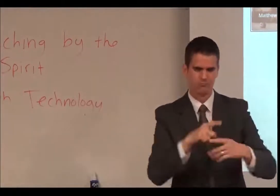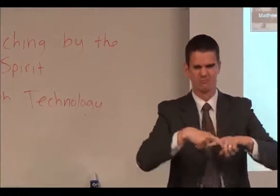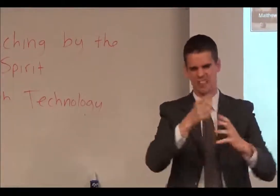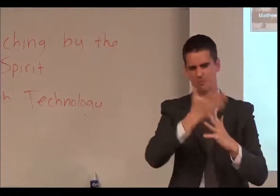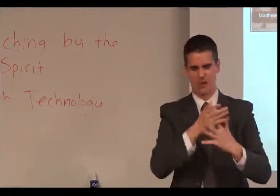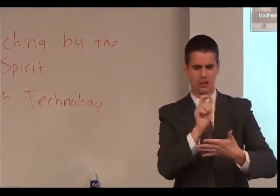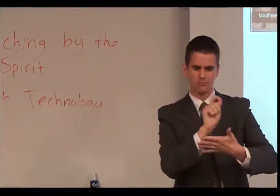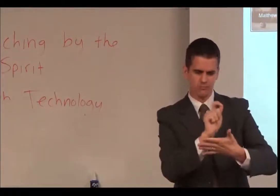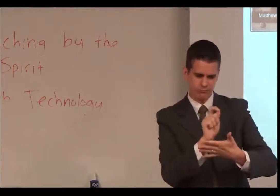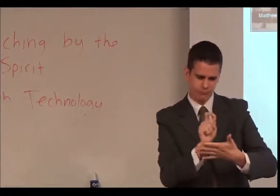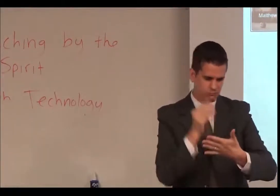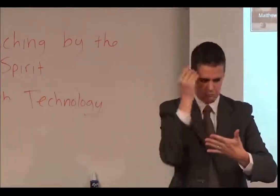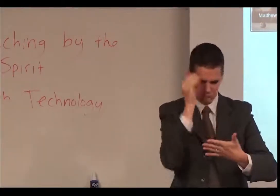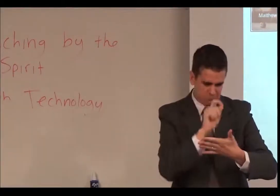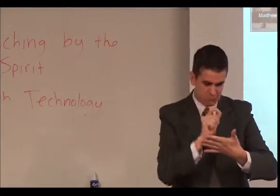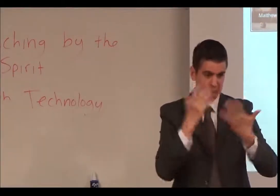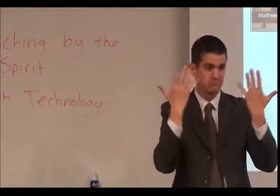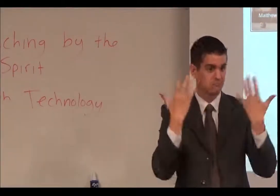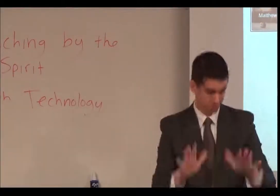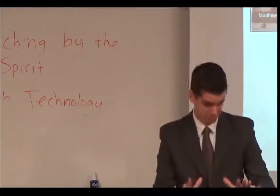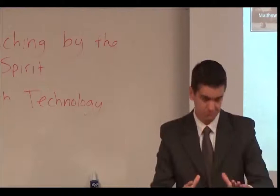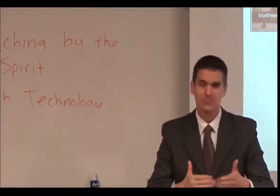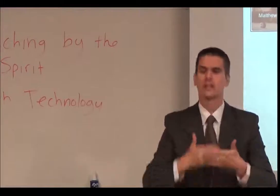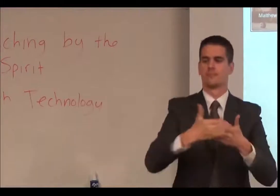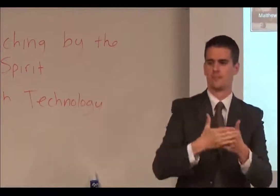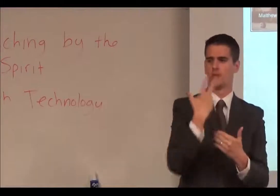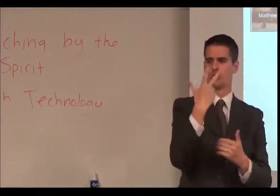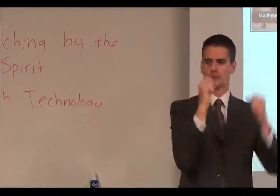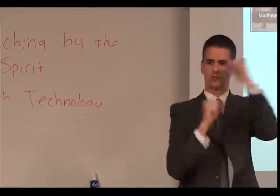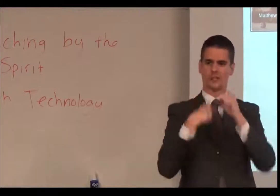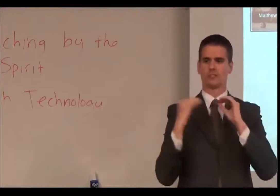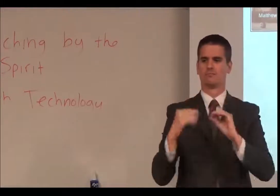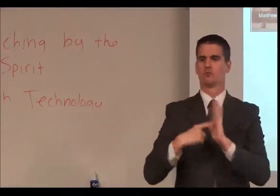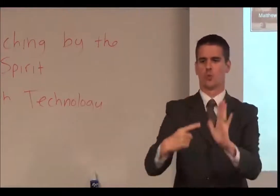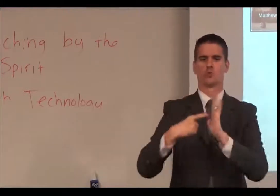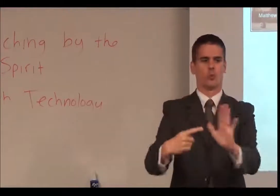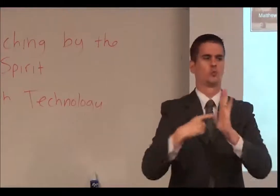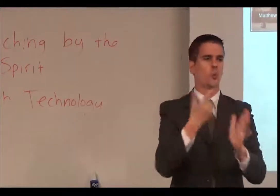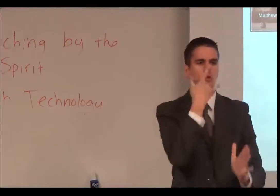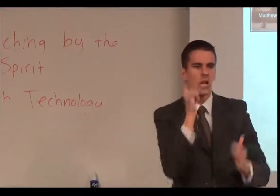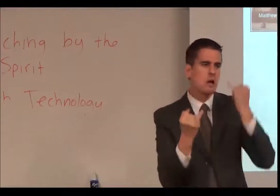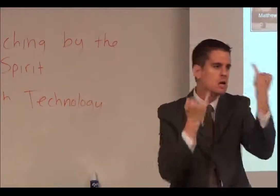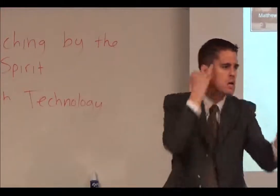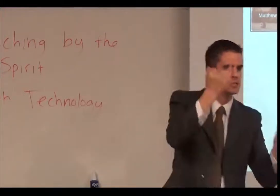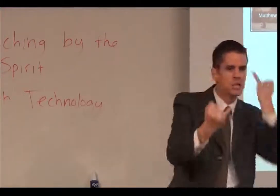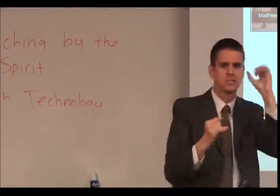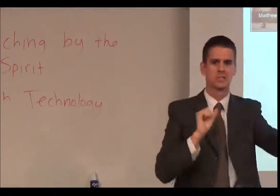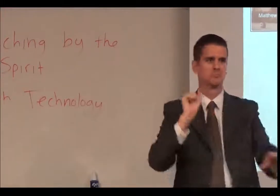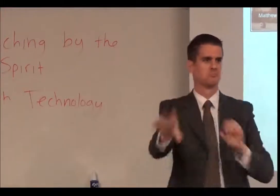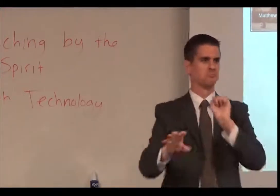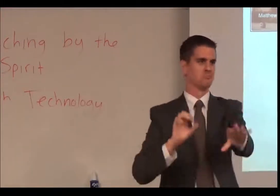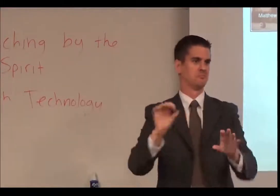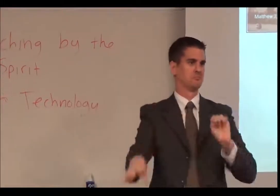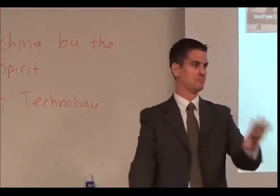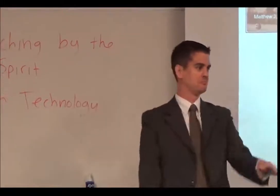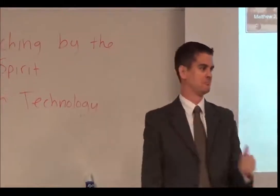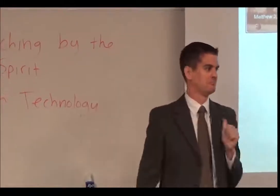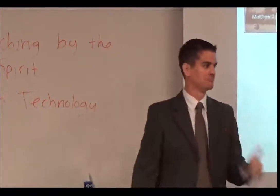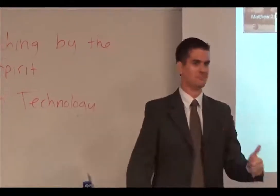And, you know, people are able to stop in the middle and write notes and then keep going. And, you know, good ideas and different.